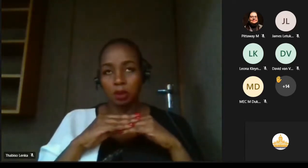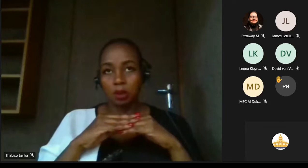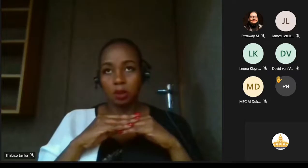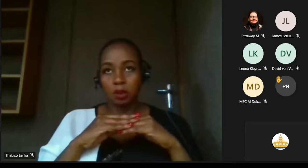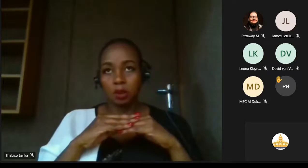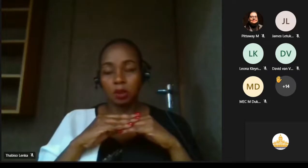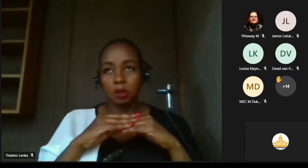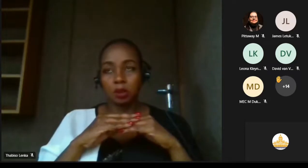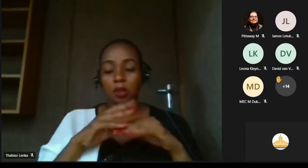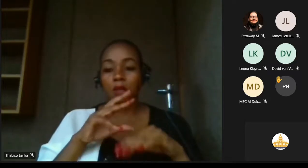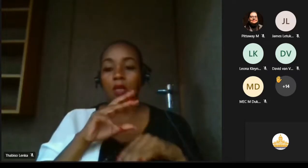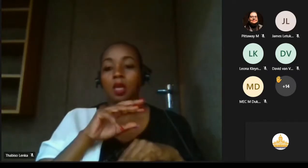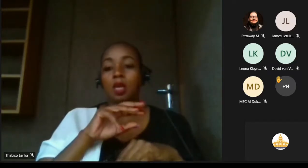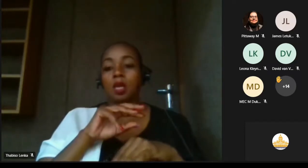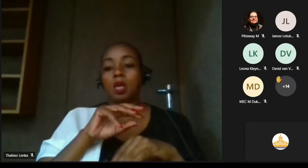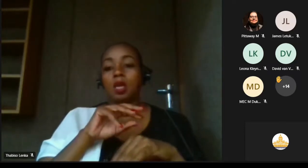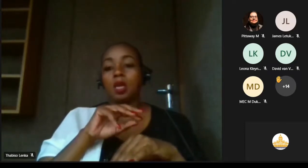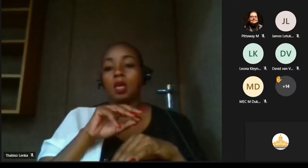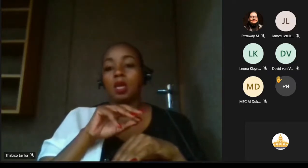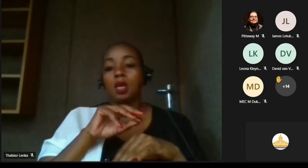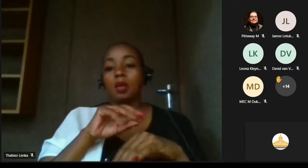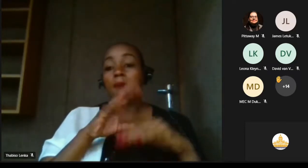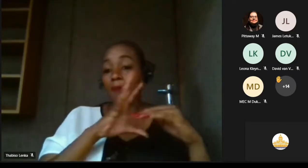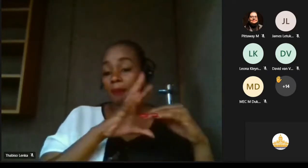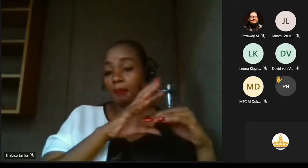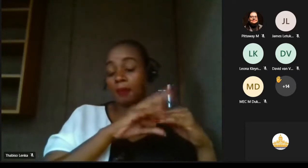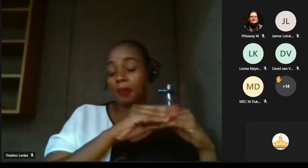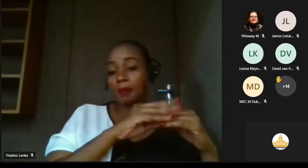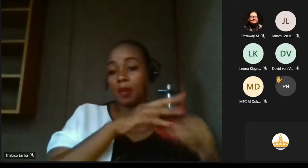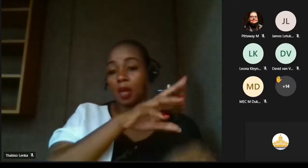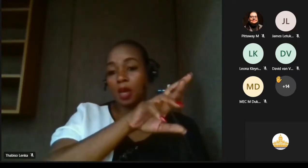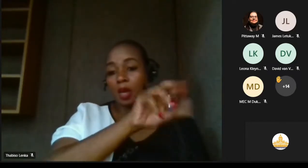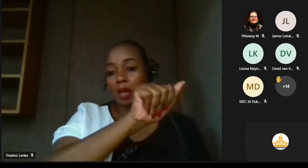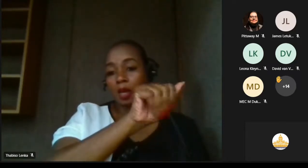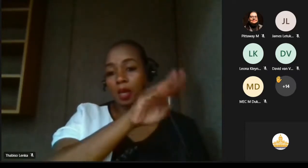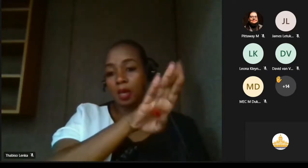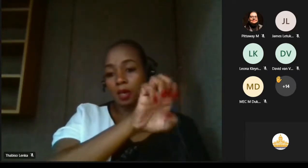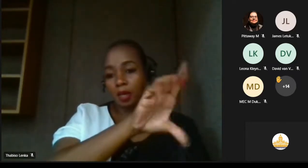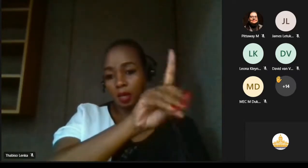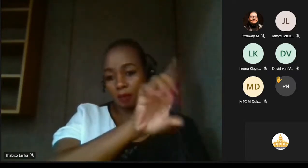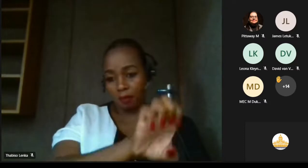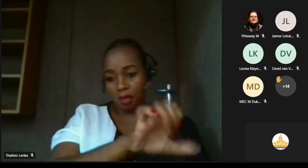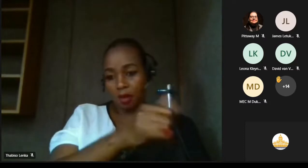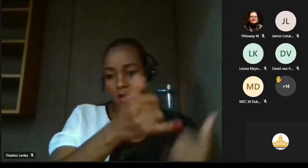Honorable Khadebe has been elected the